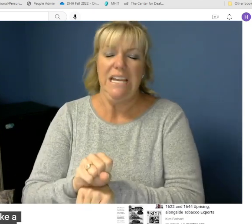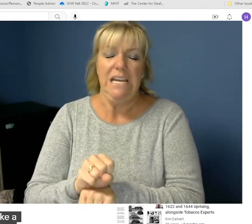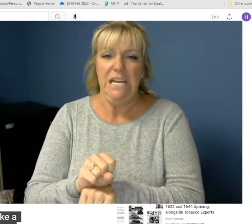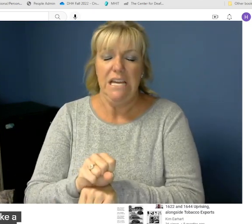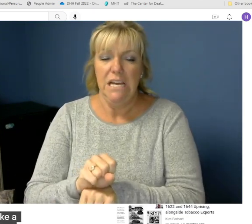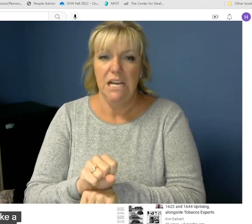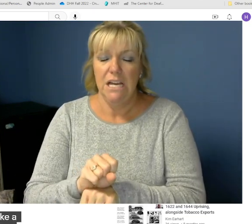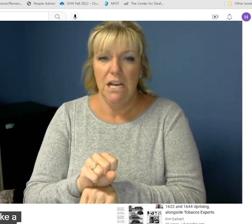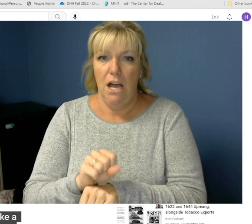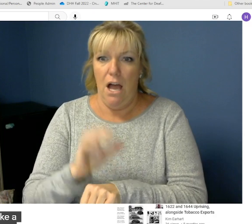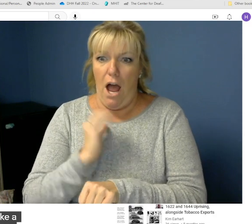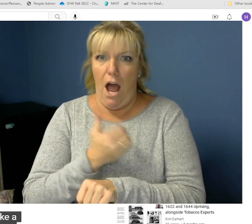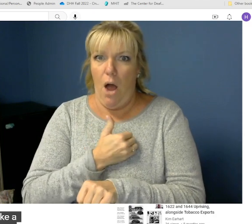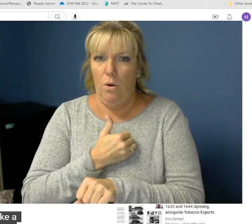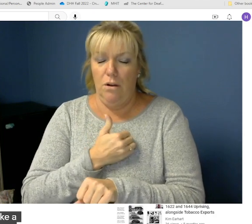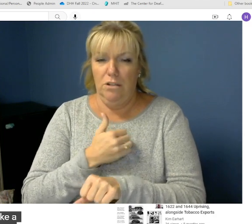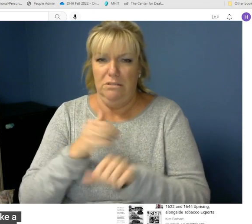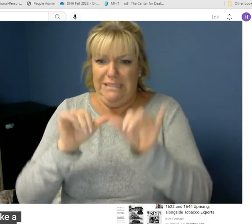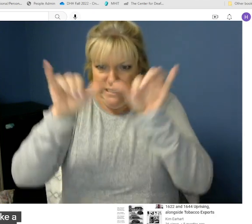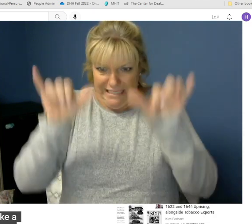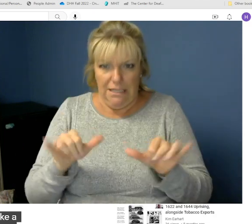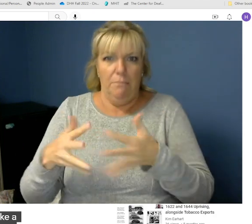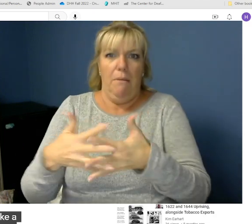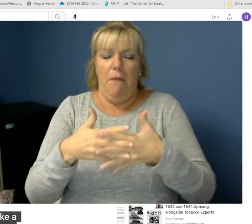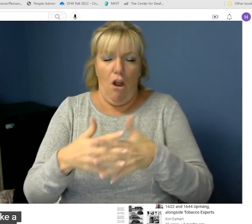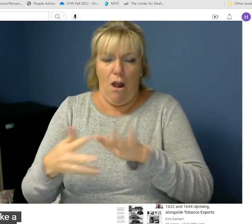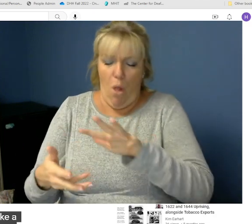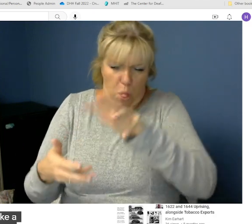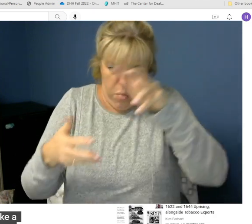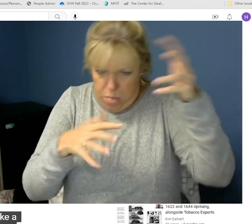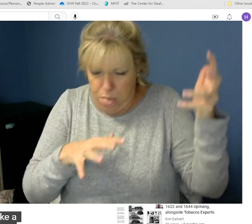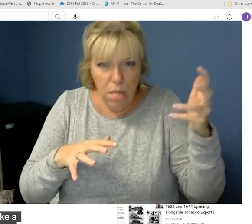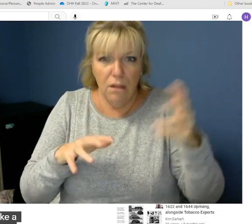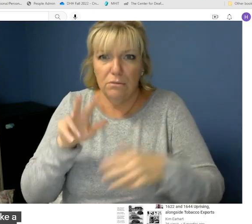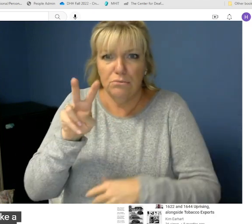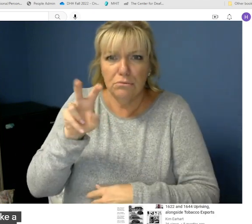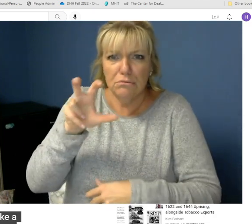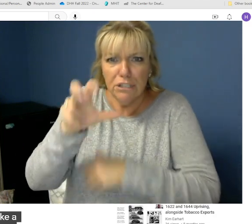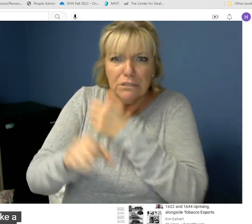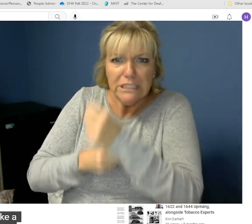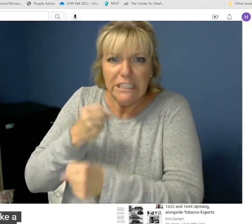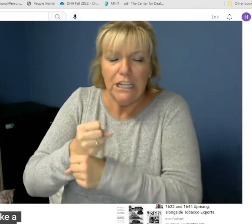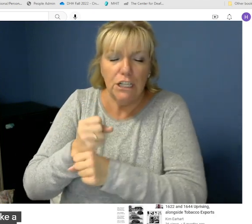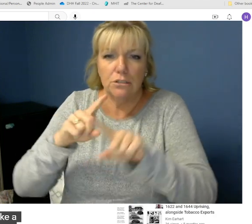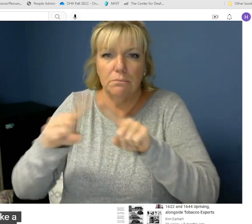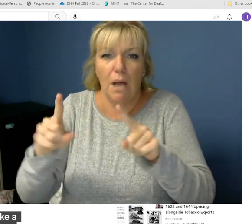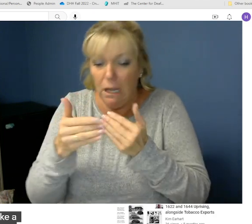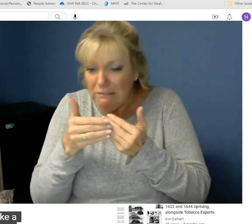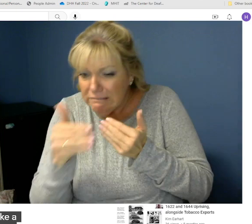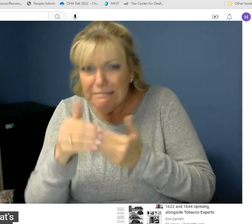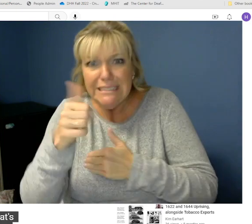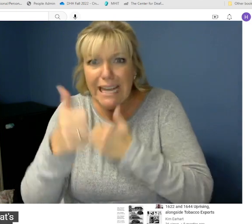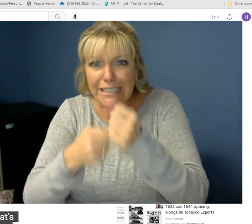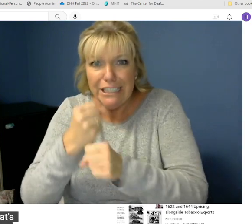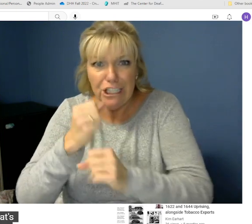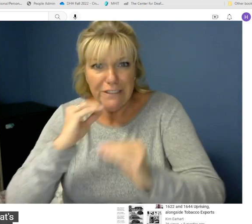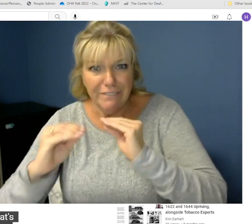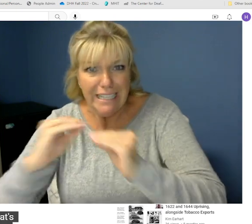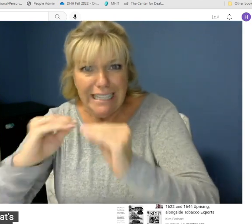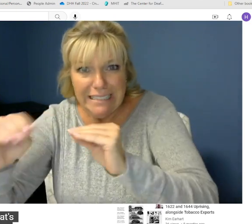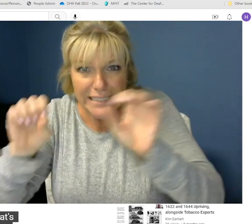system caused by slavery in like a little over a decade. So we'll see it's going to